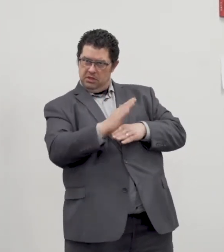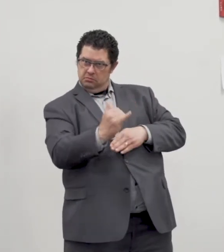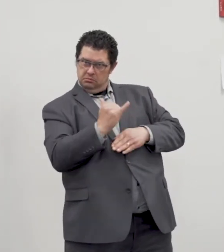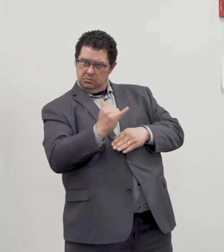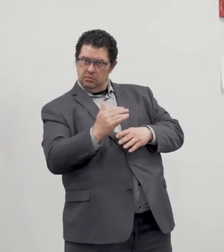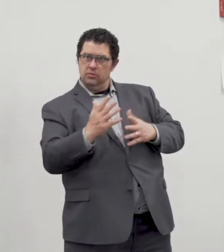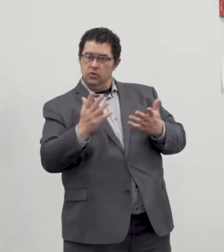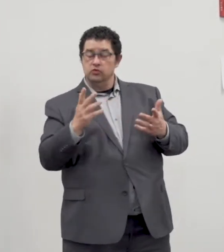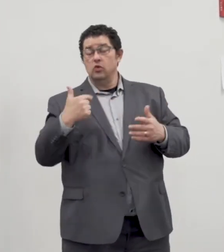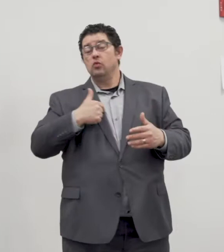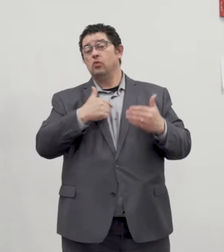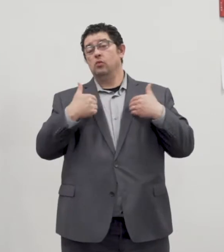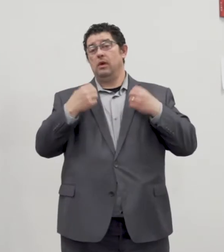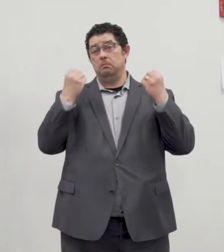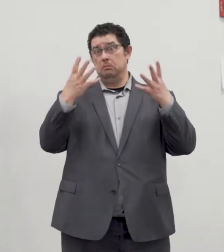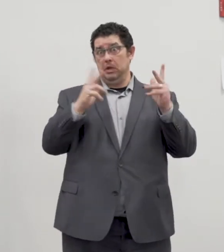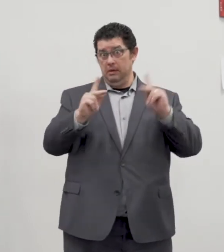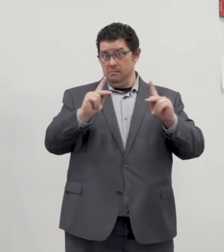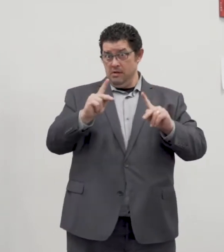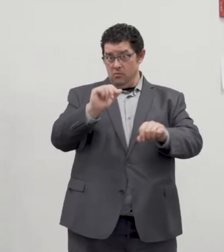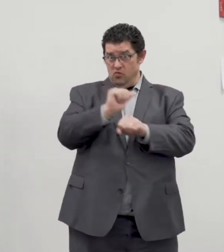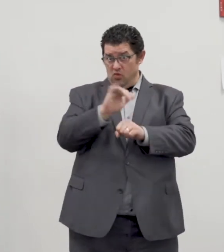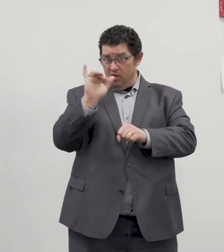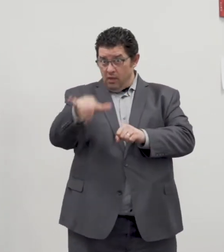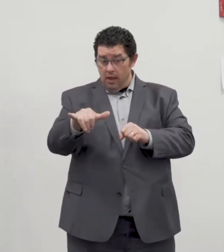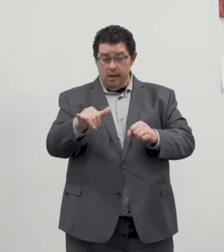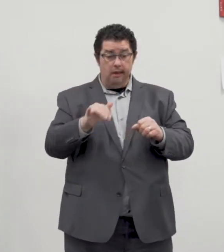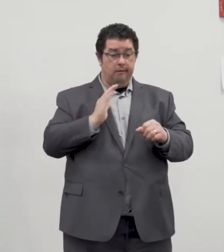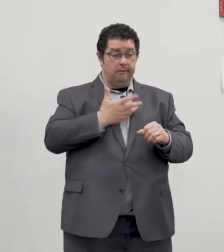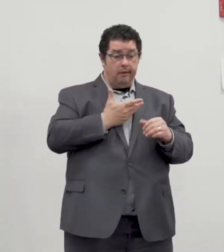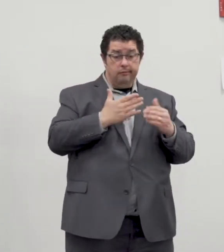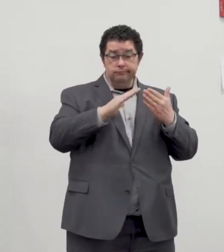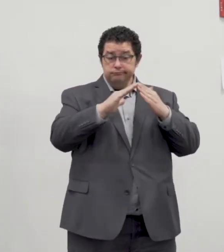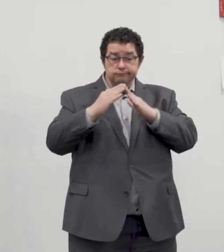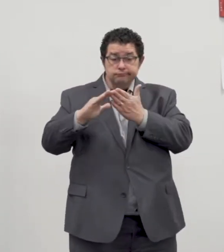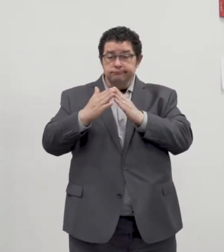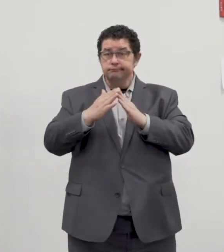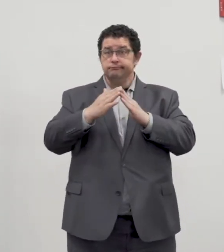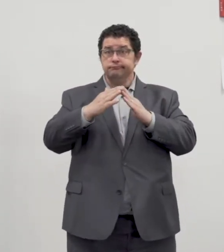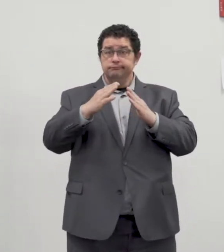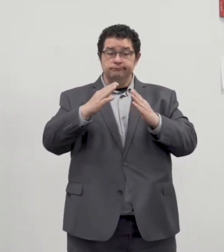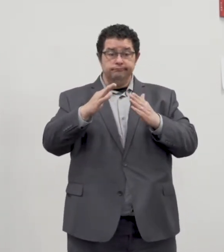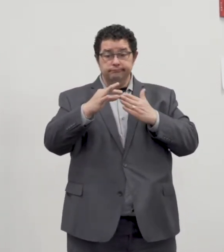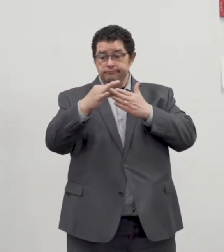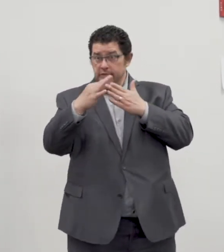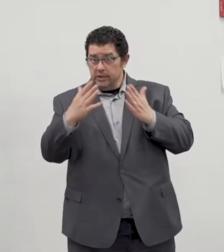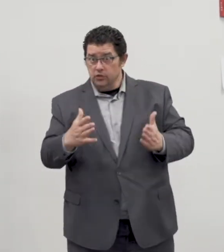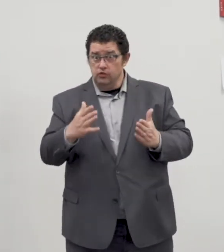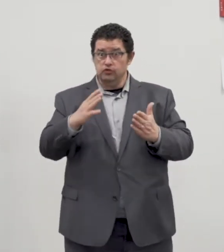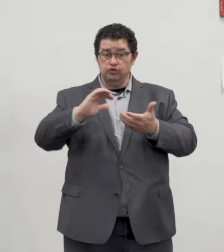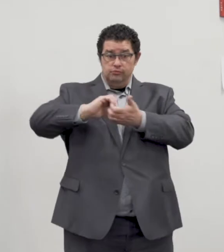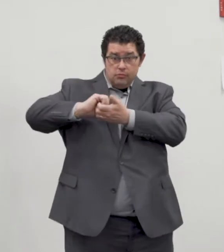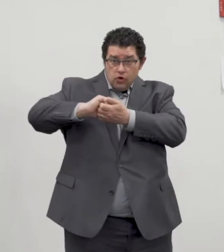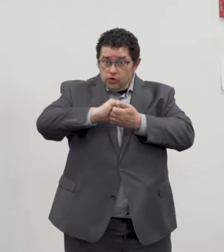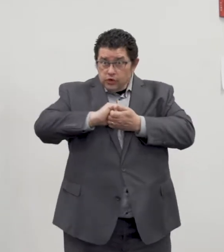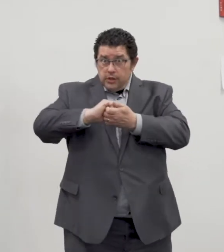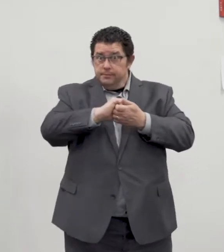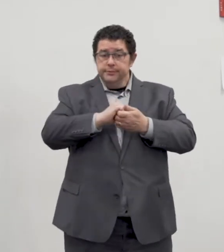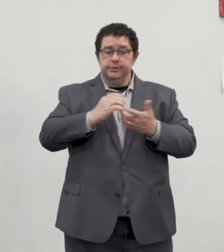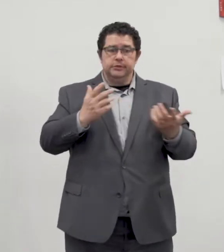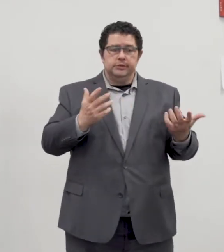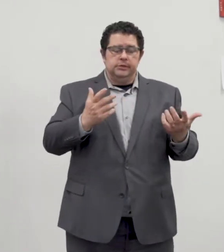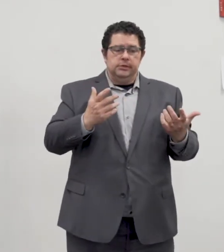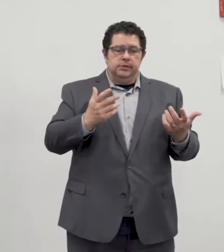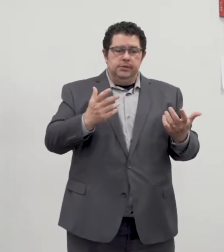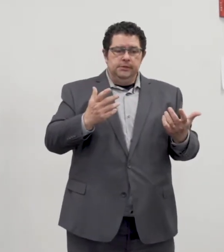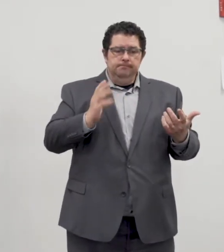have many people working on this. We're working with our civic leaders, all civic organizations, the St. Louis Economic Development Partnership,